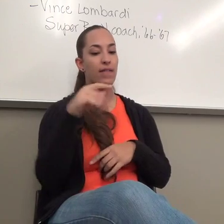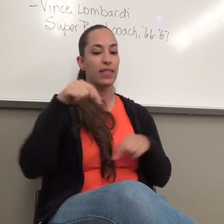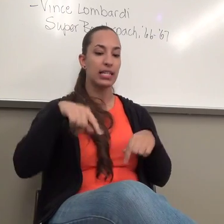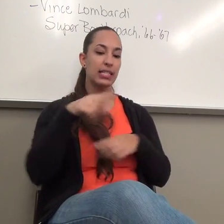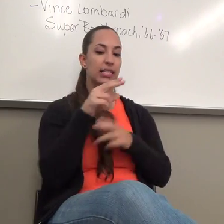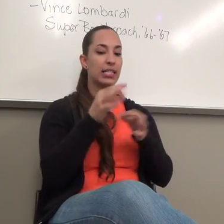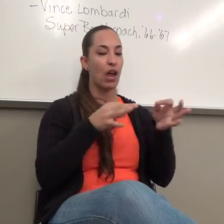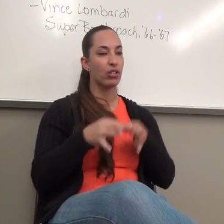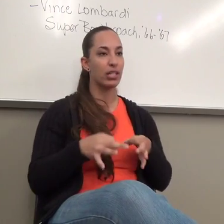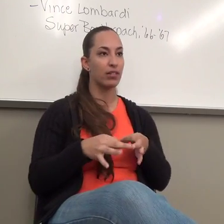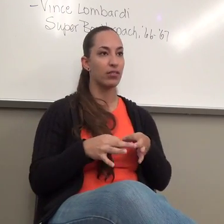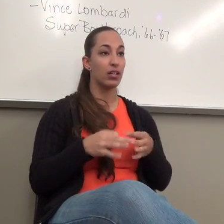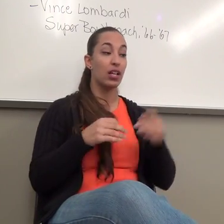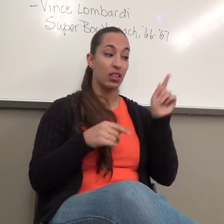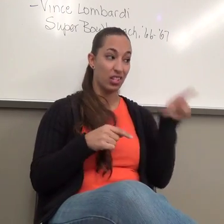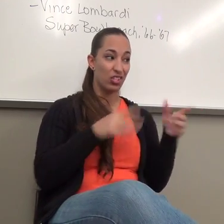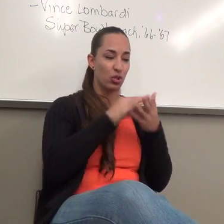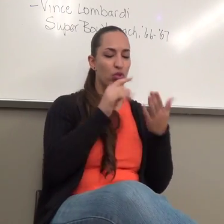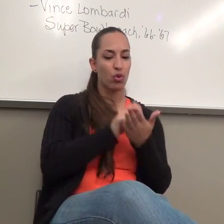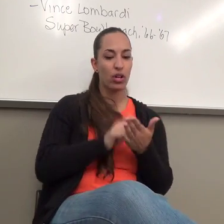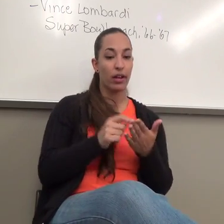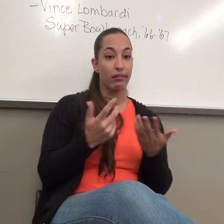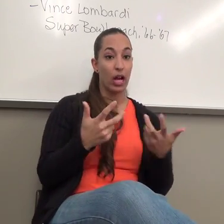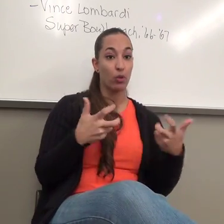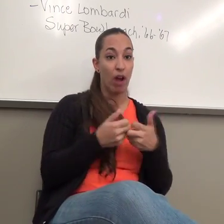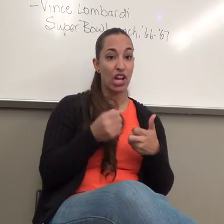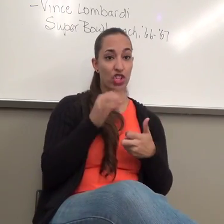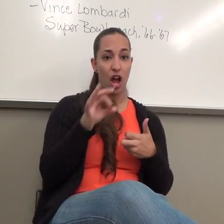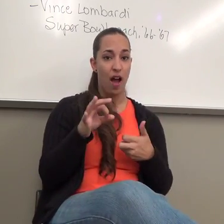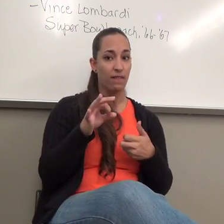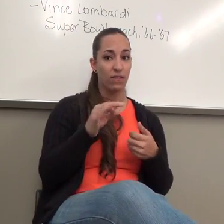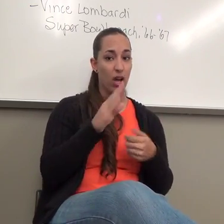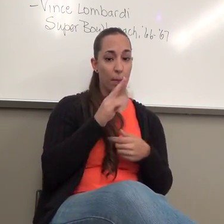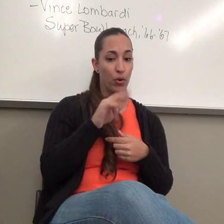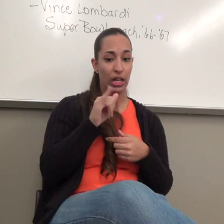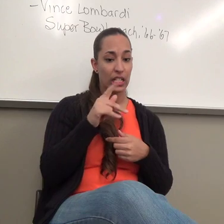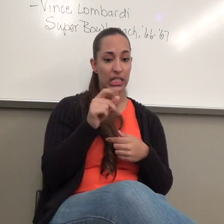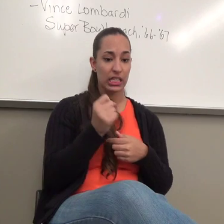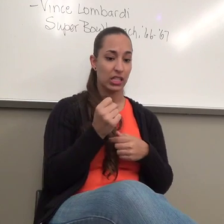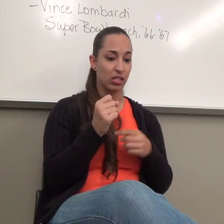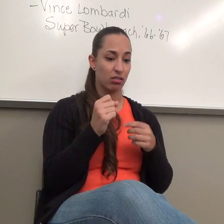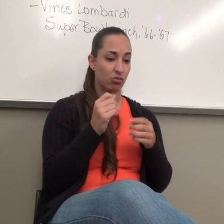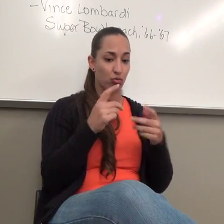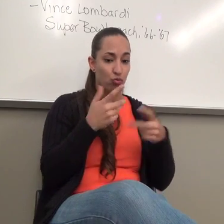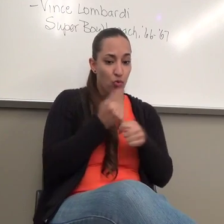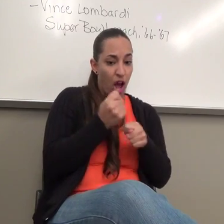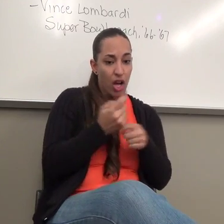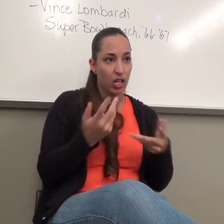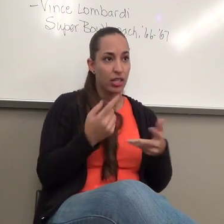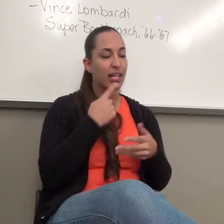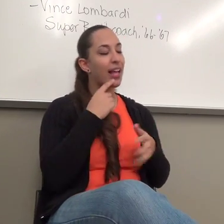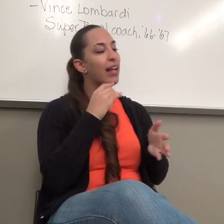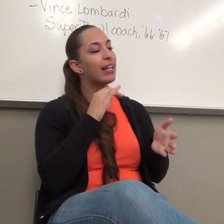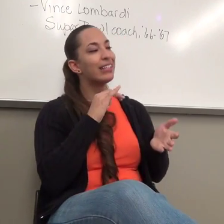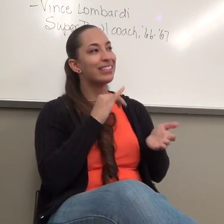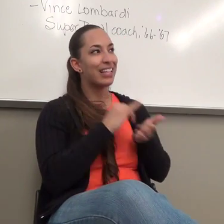Okay, that's not the point of the story, that's the topic of the story. Okay,